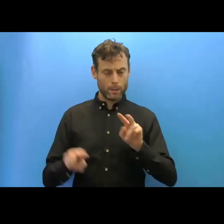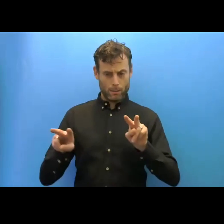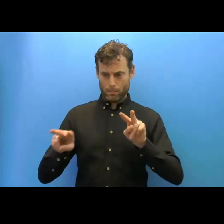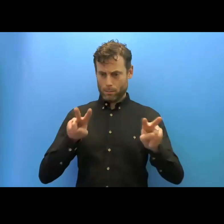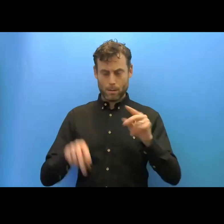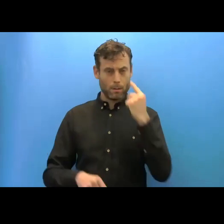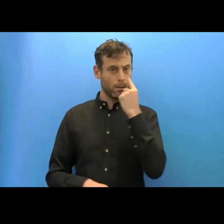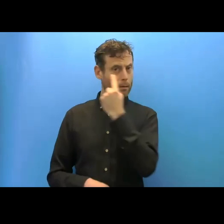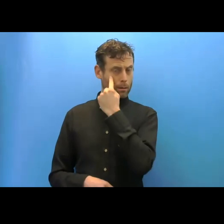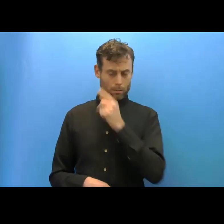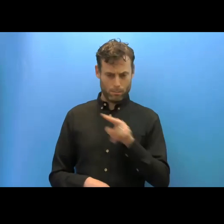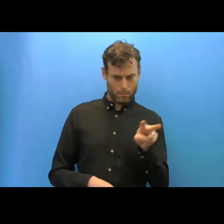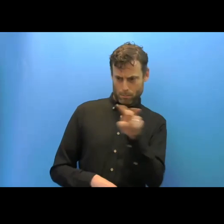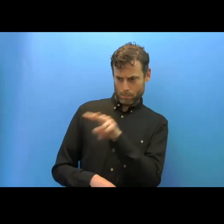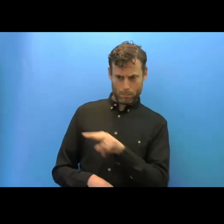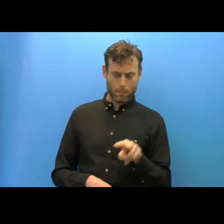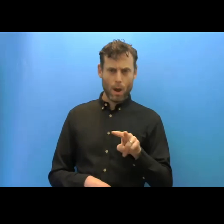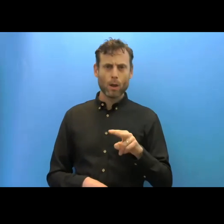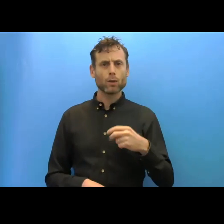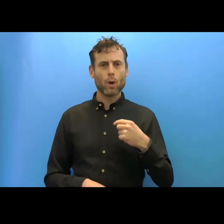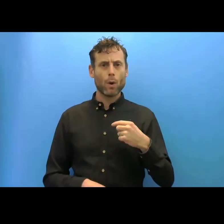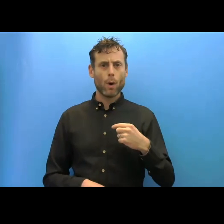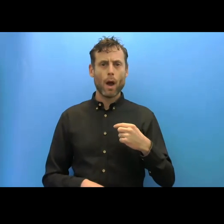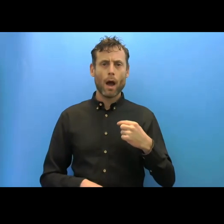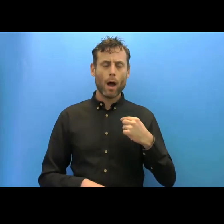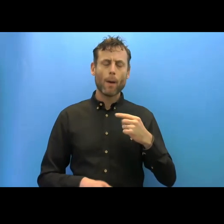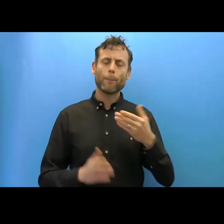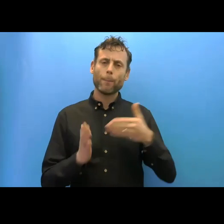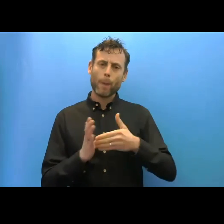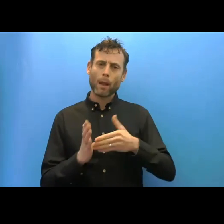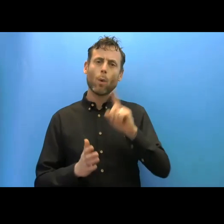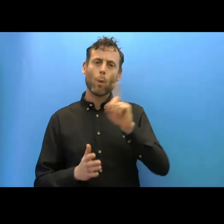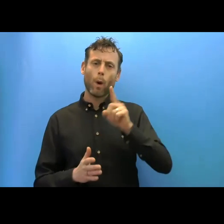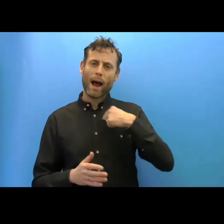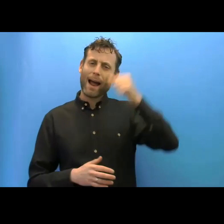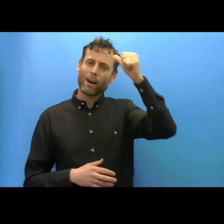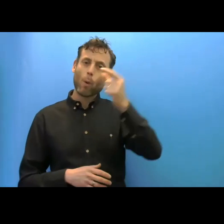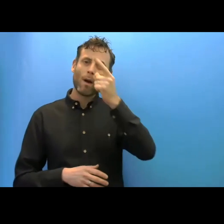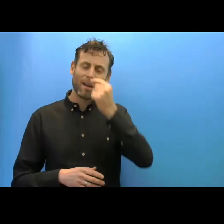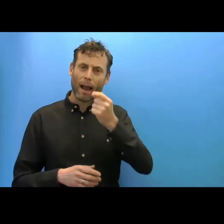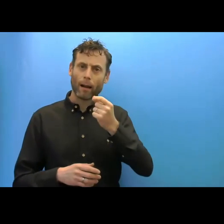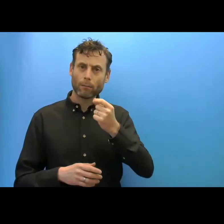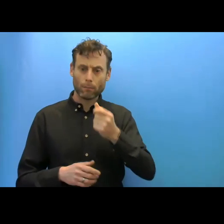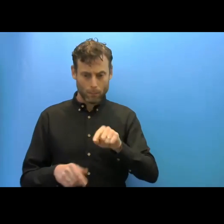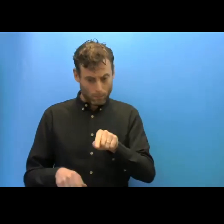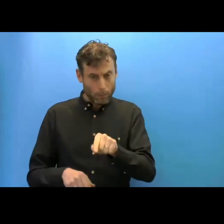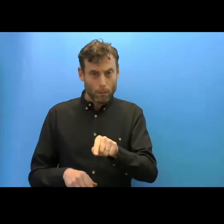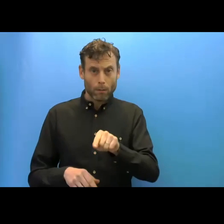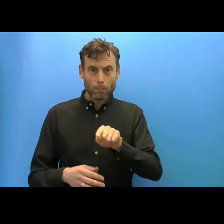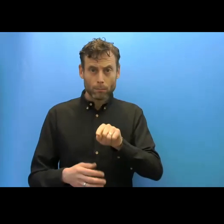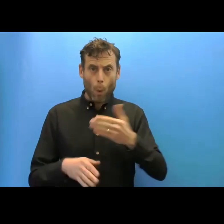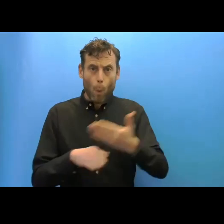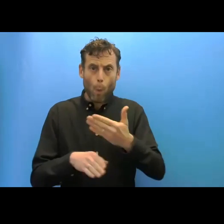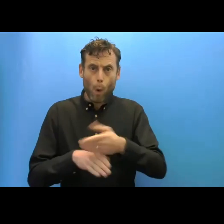works in the region that I can hear. So it's something to do with transposing your experience. So